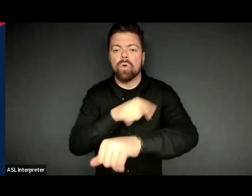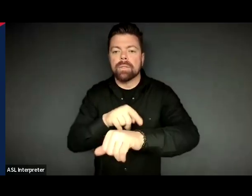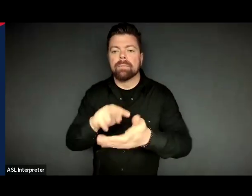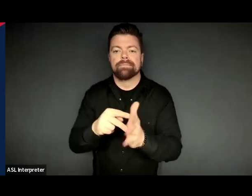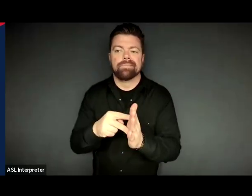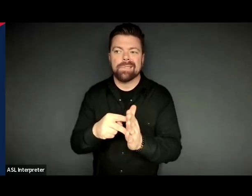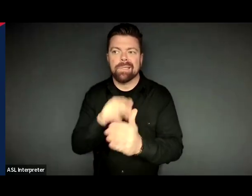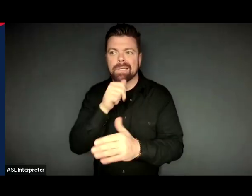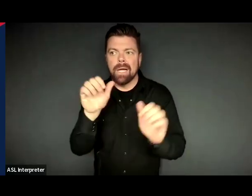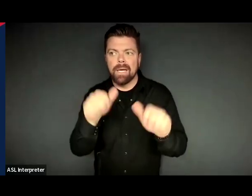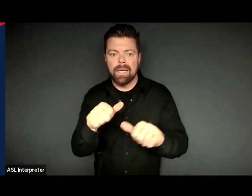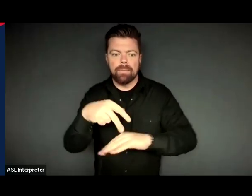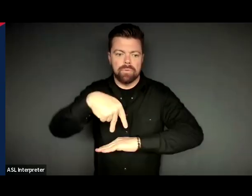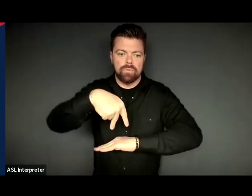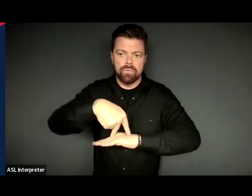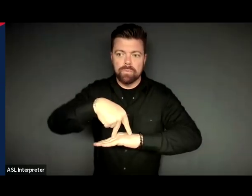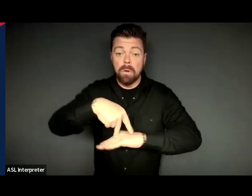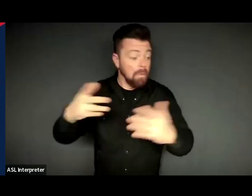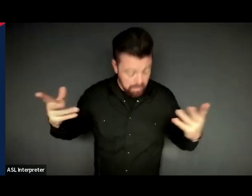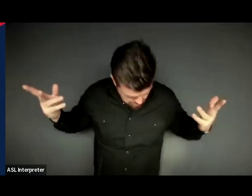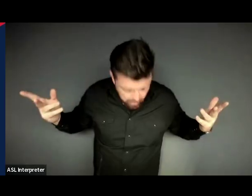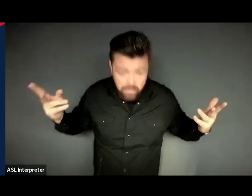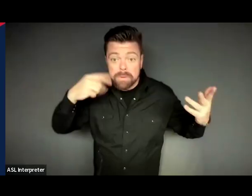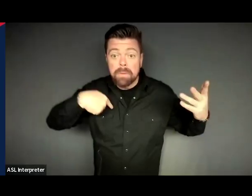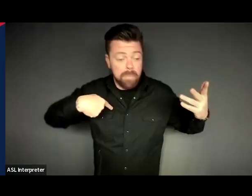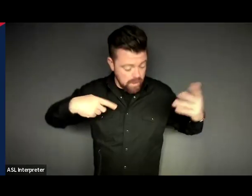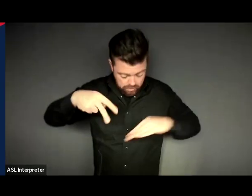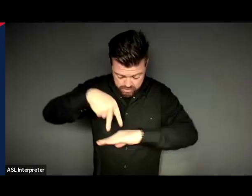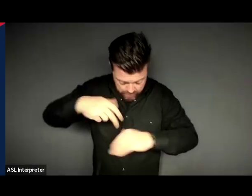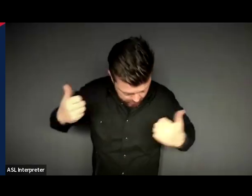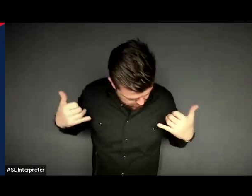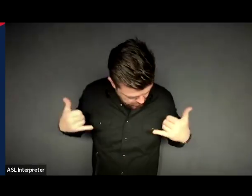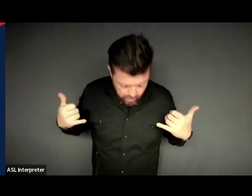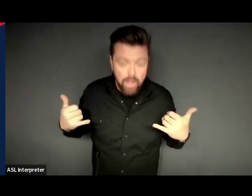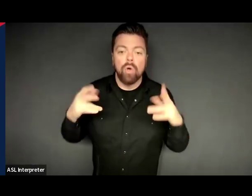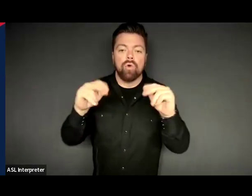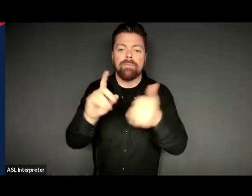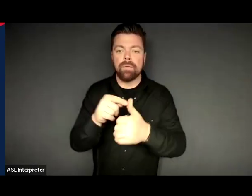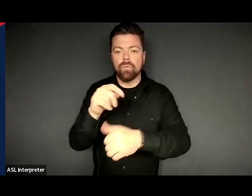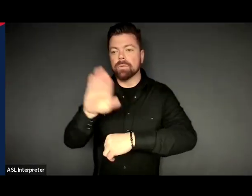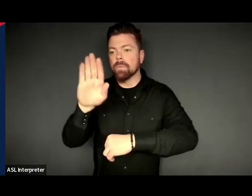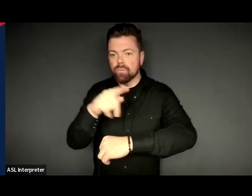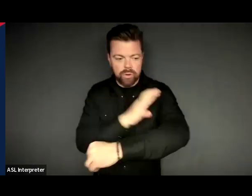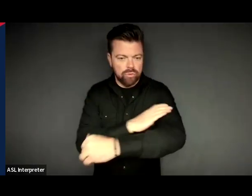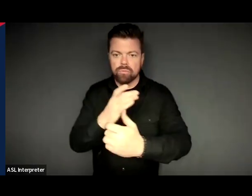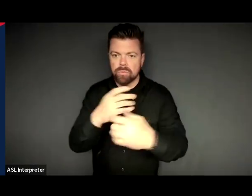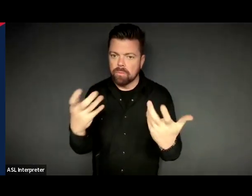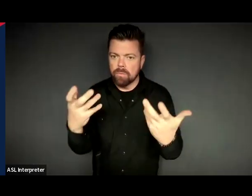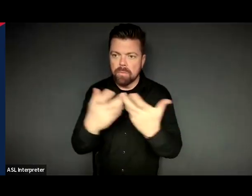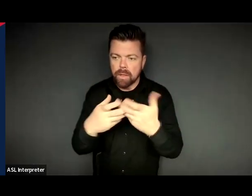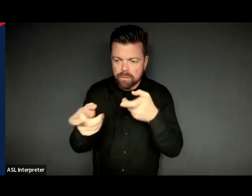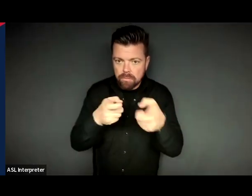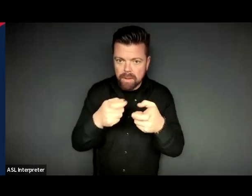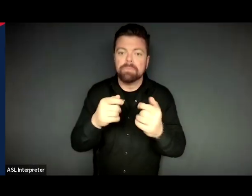into a standing frame and be like, oh, look, I'm standing today. You're going to have to get your blood pressure accommodated to being able to